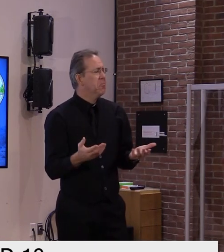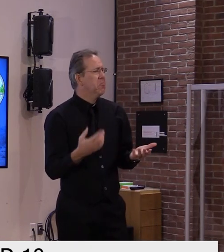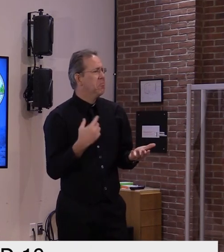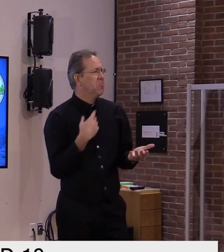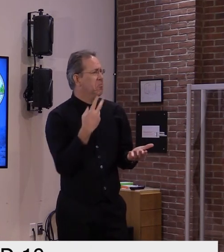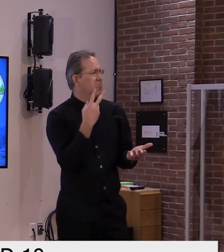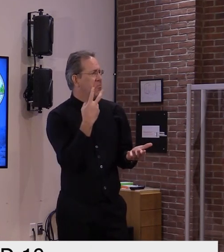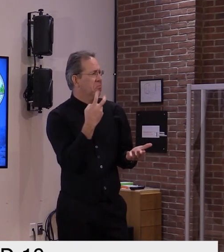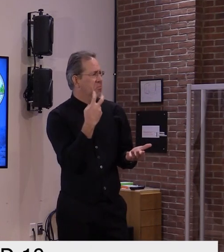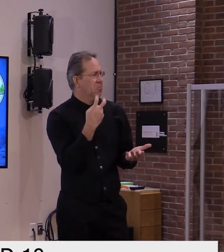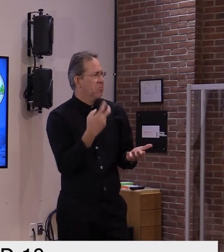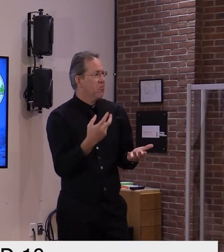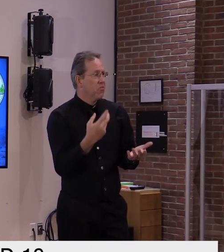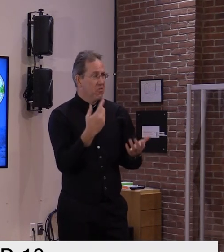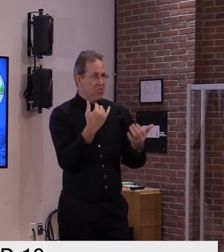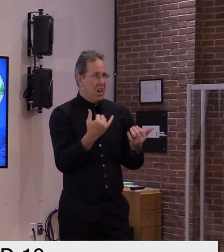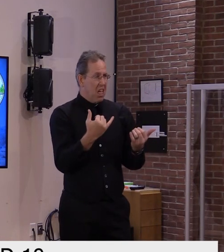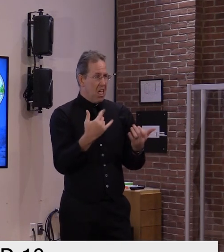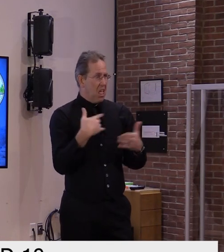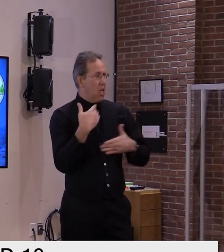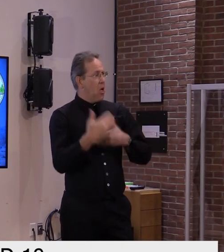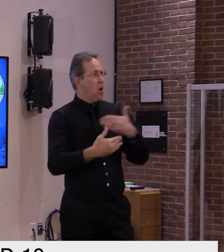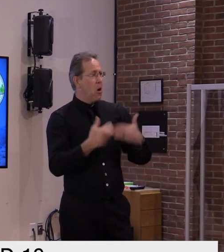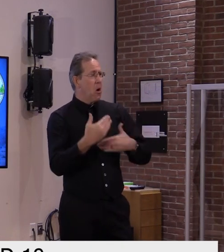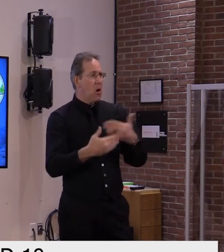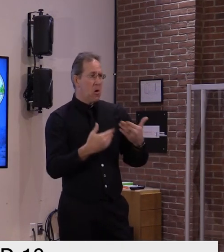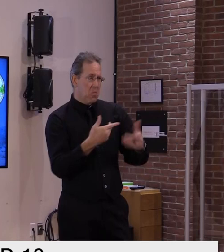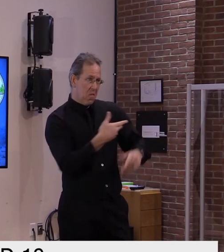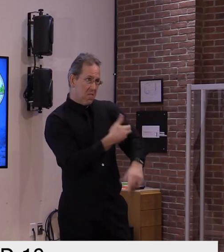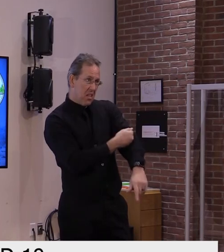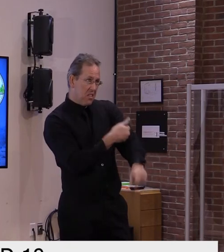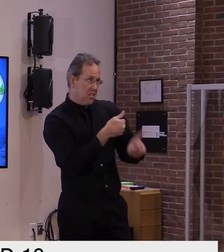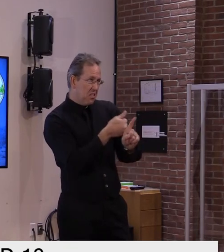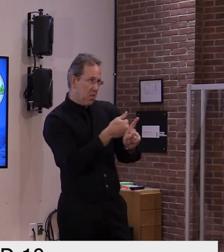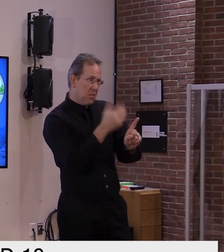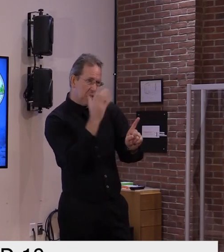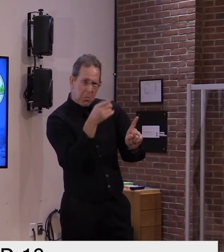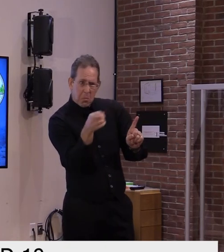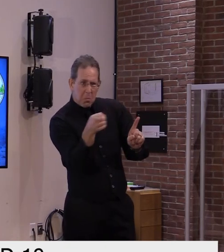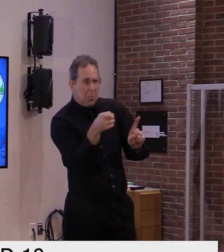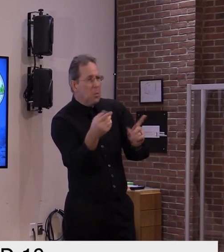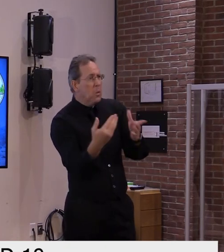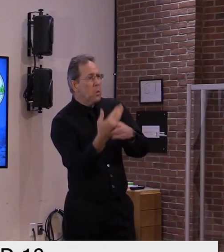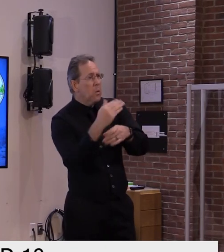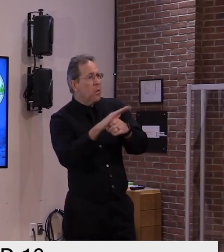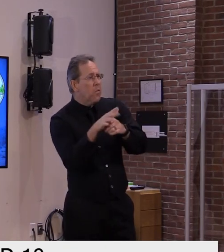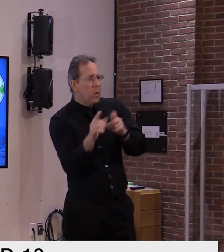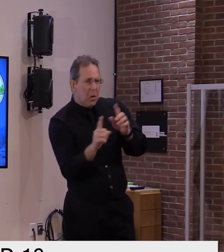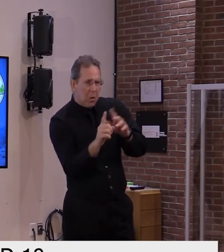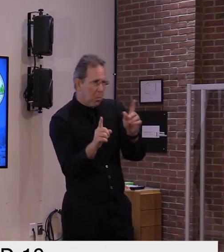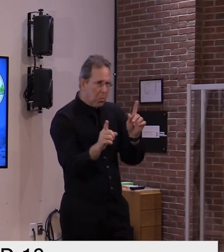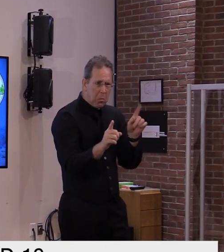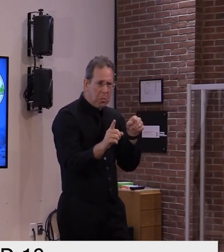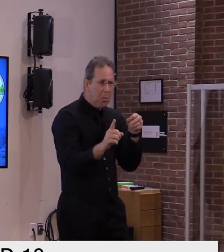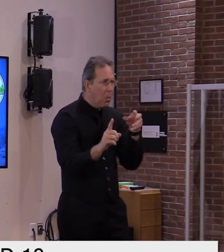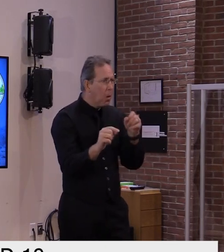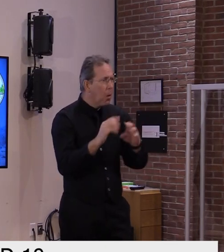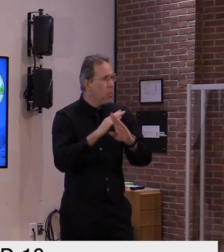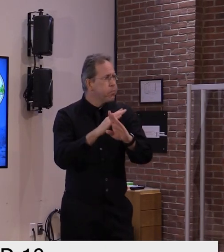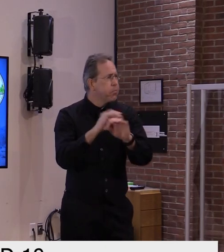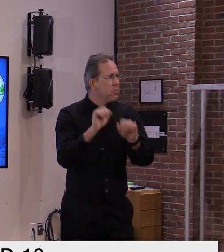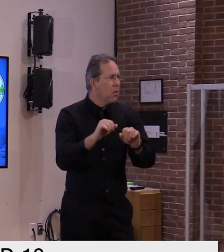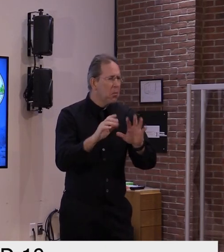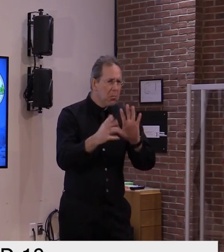a more major concern. And that's why the whole issue of rapid deployment of the vaccine is critical.